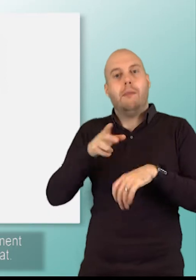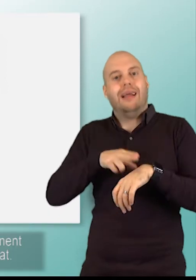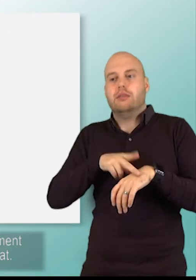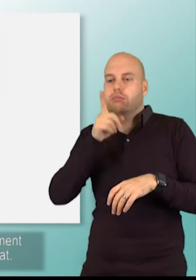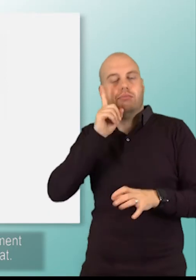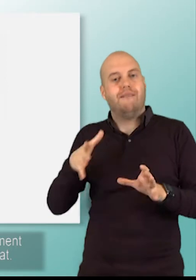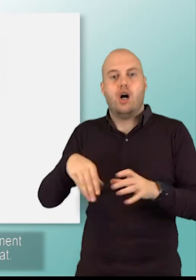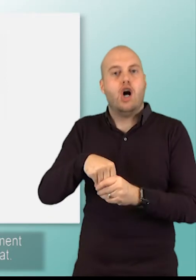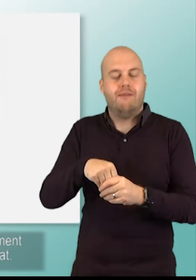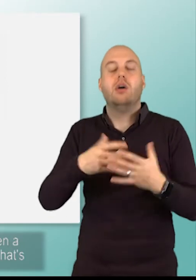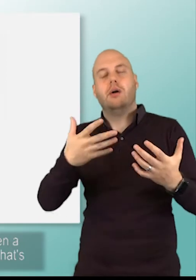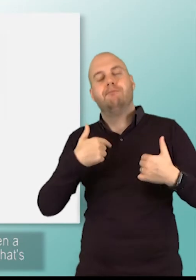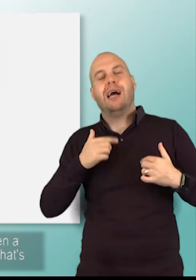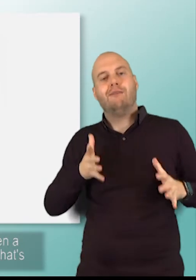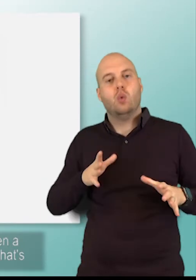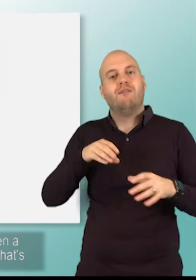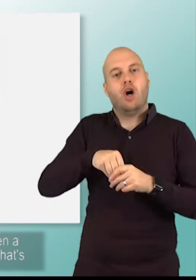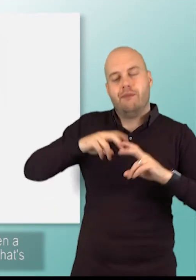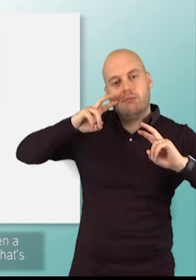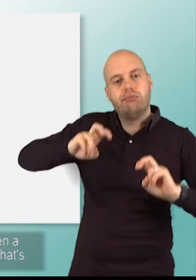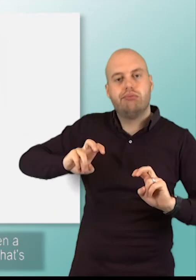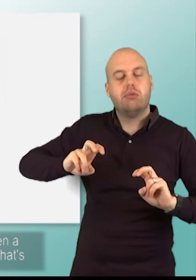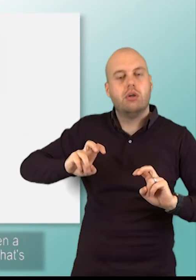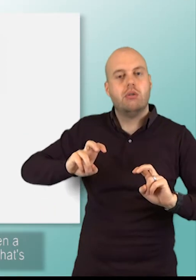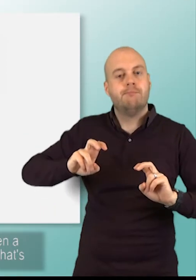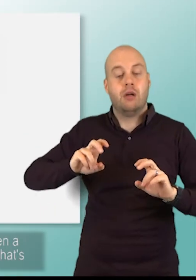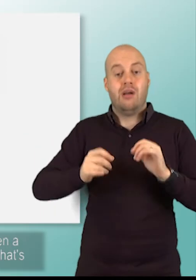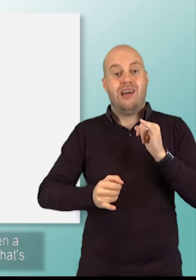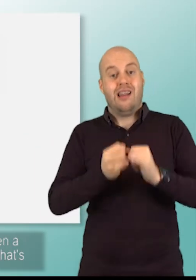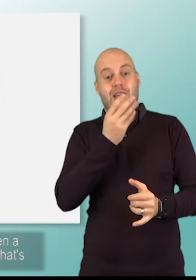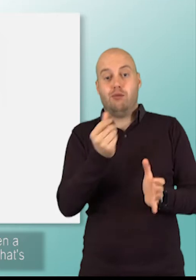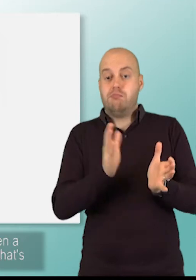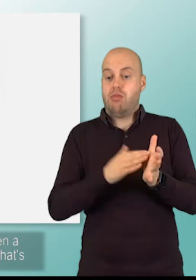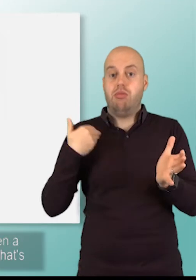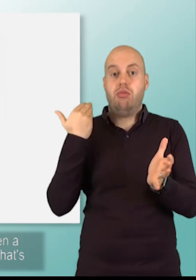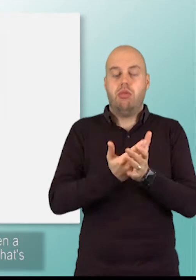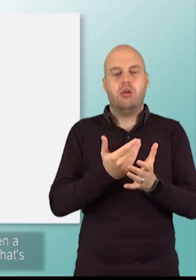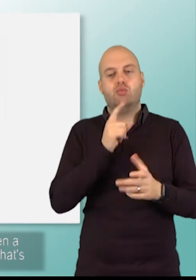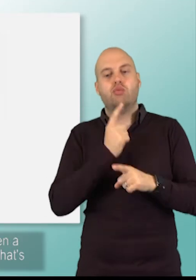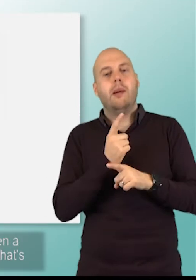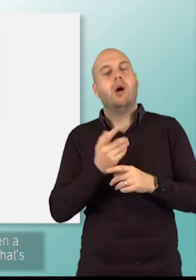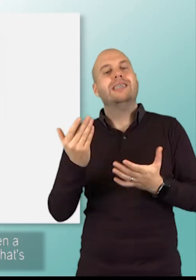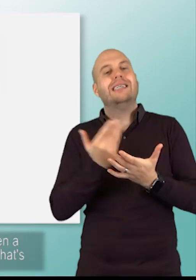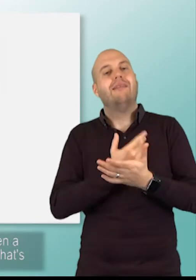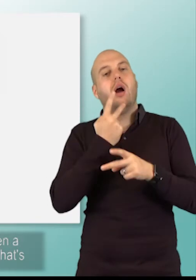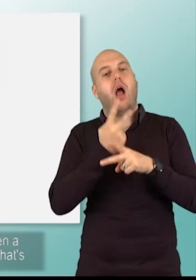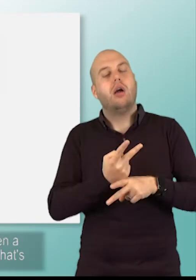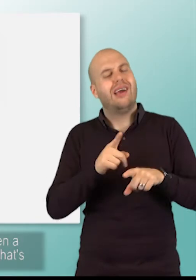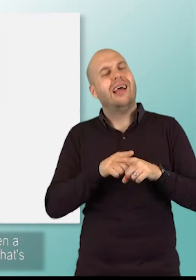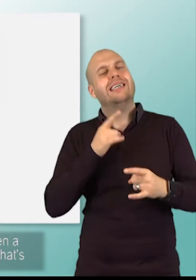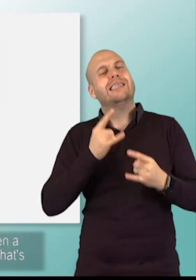that threshold, so we will look at that. And obviously over the last few months there's been a focus on safeguarding and